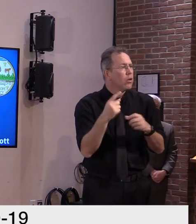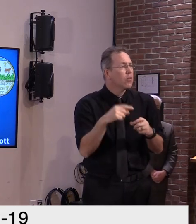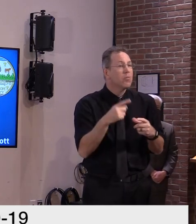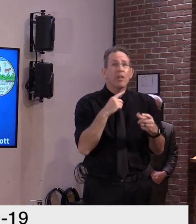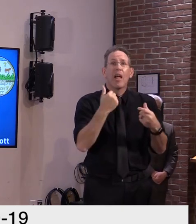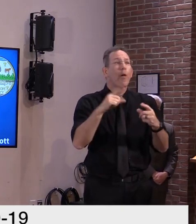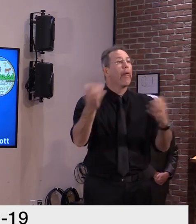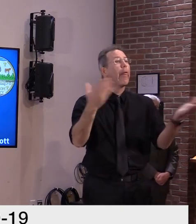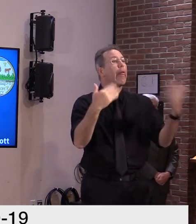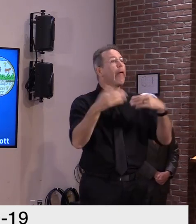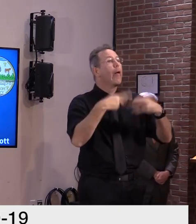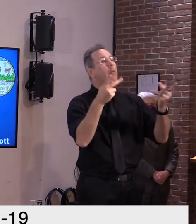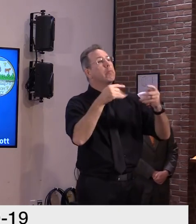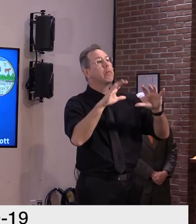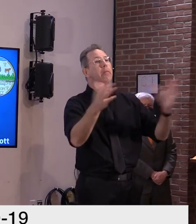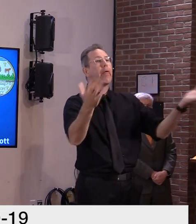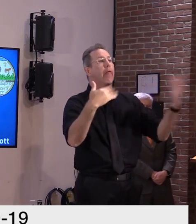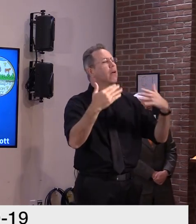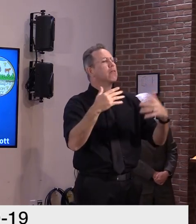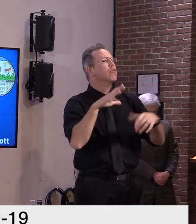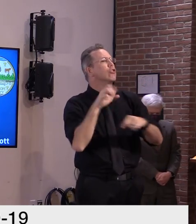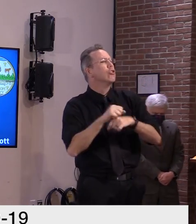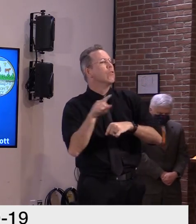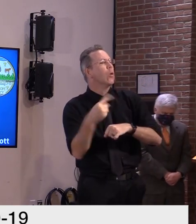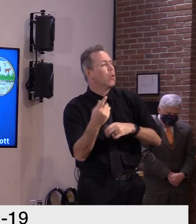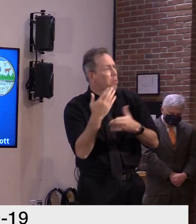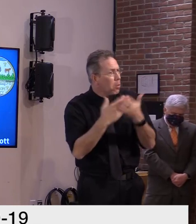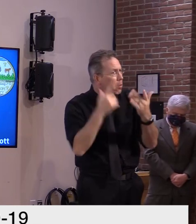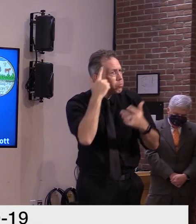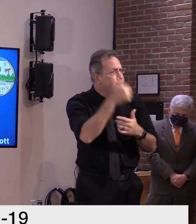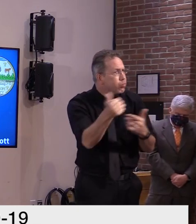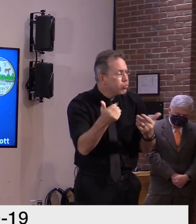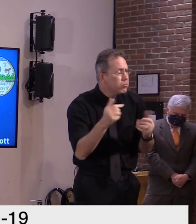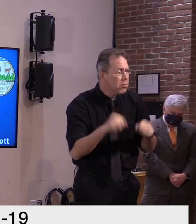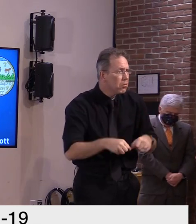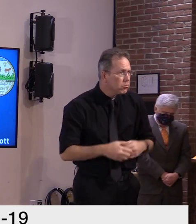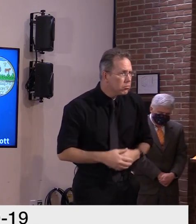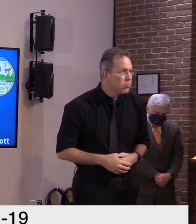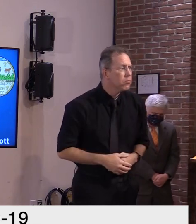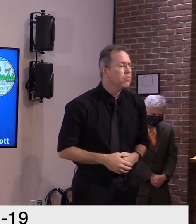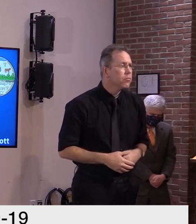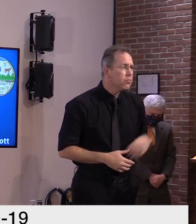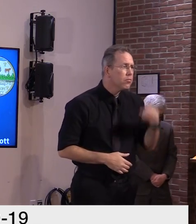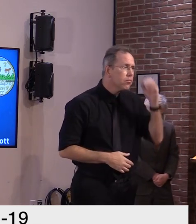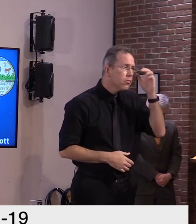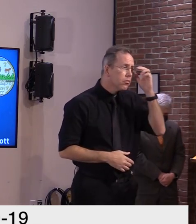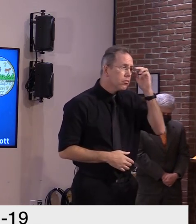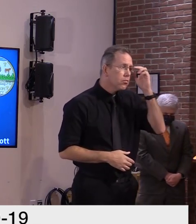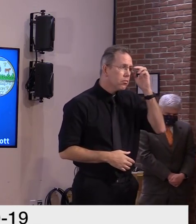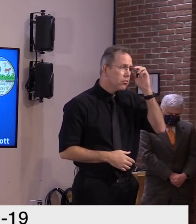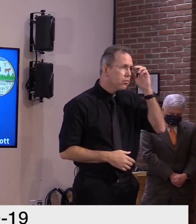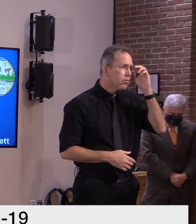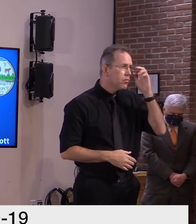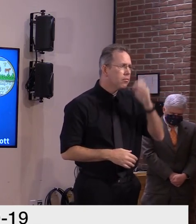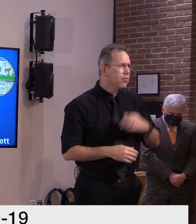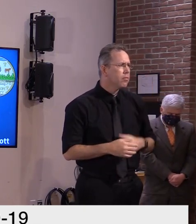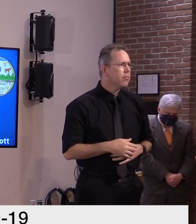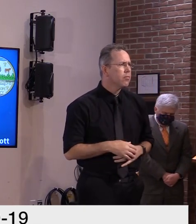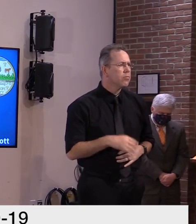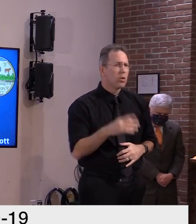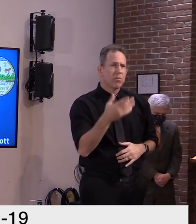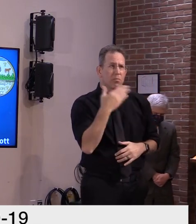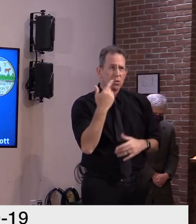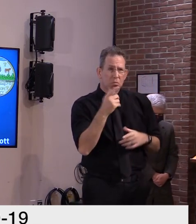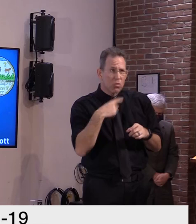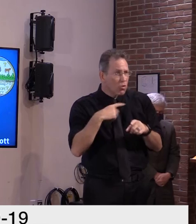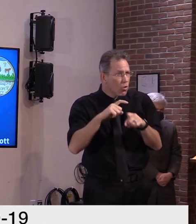you have to have a reservation before you go to a ski resort. You're going to want to check with your resort ahead of time to see what policies that resort is putting in